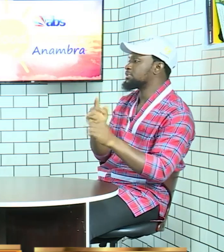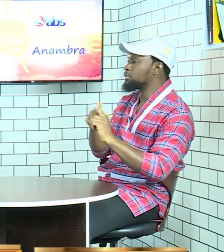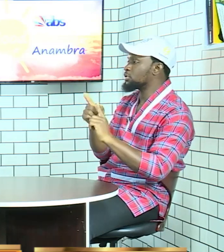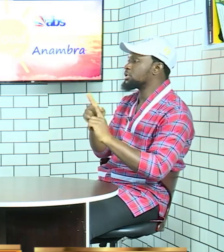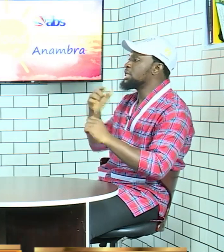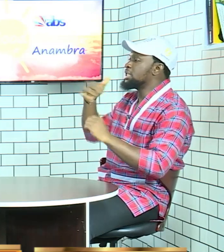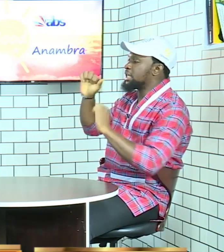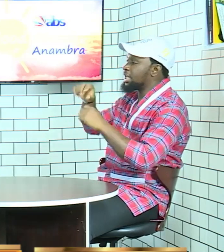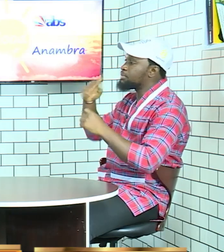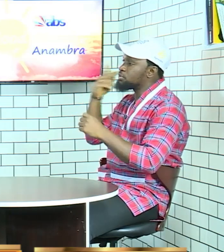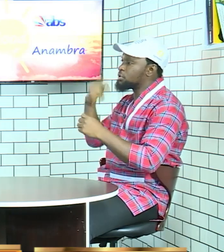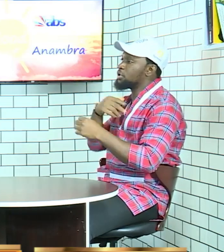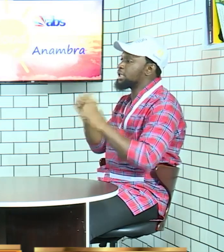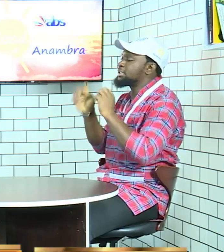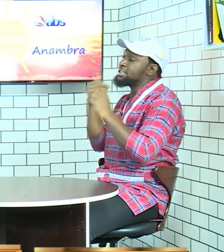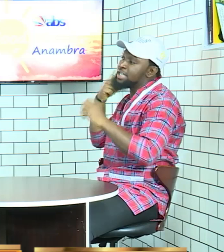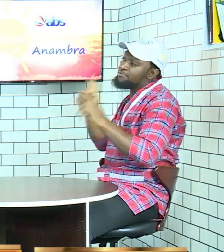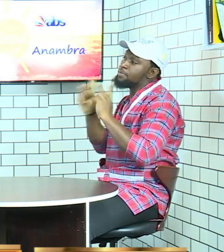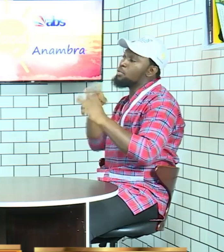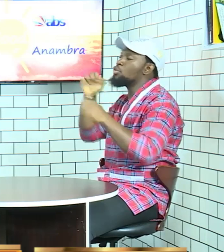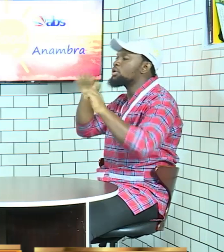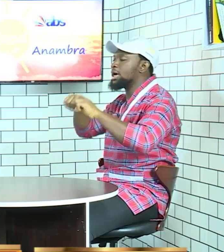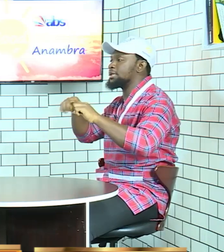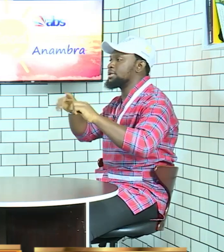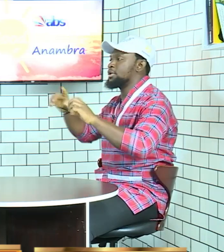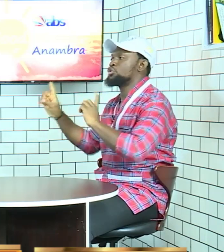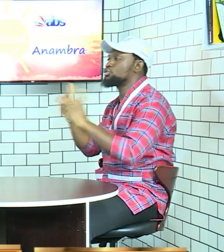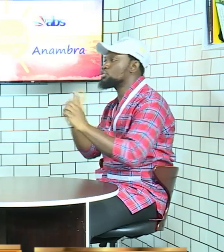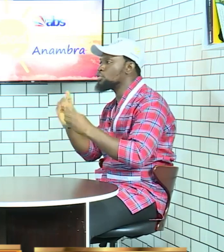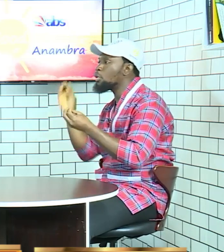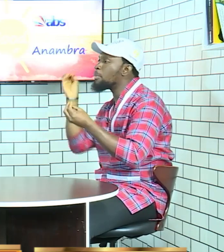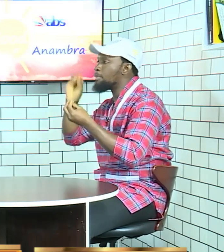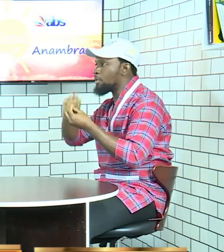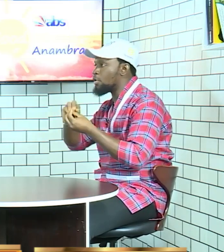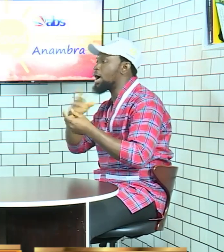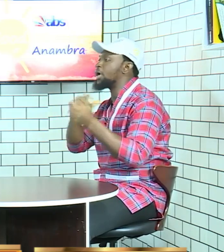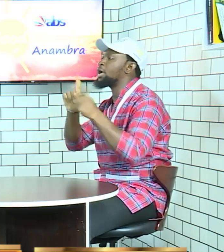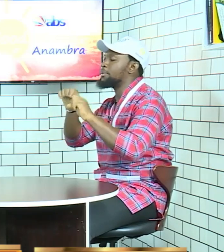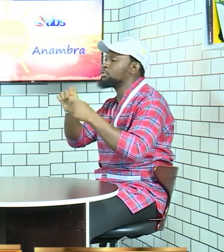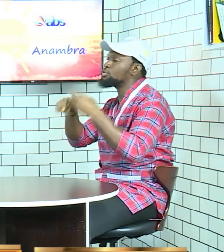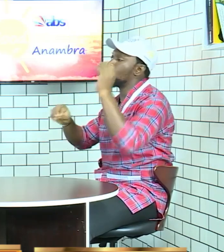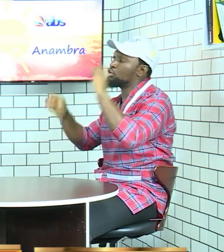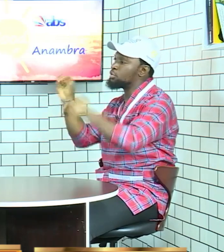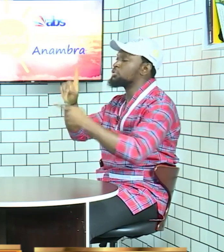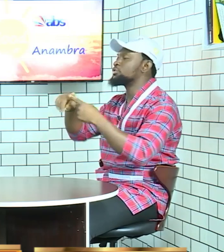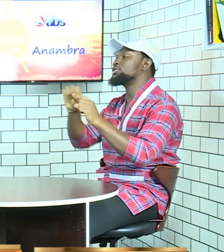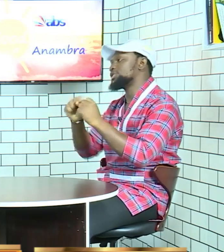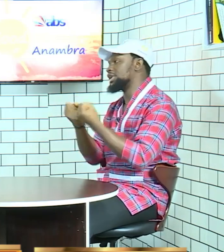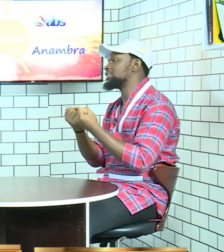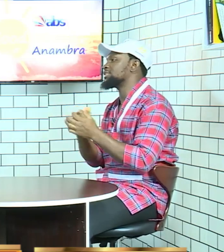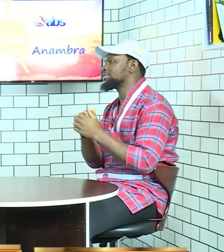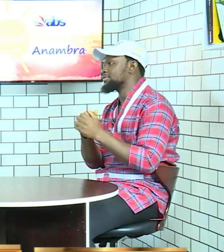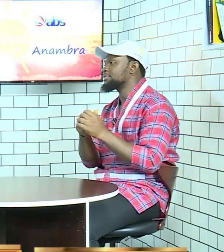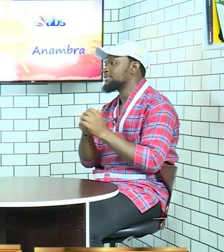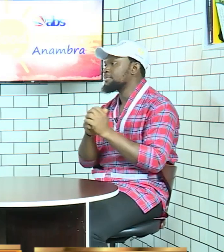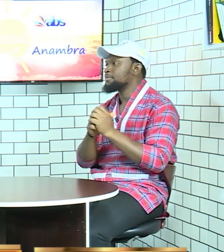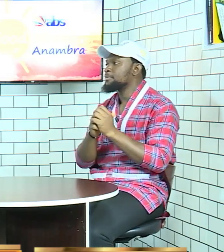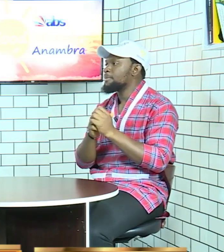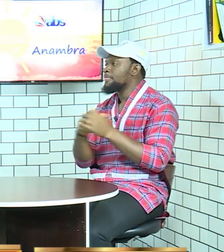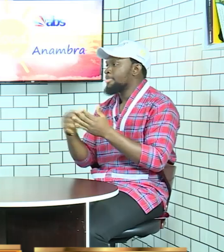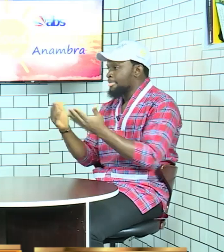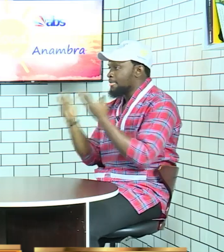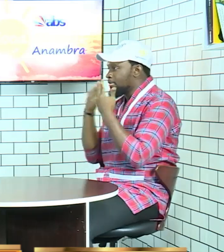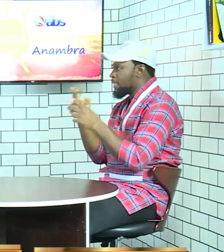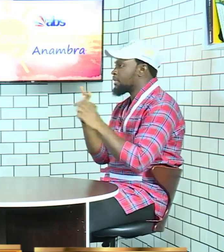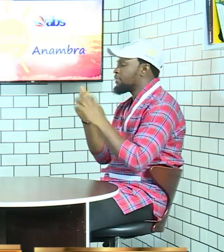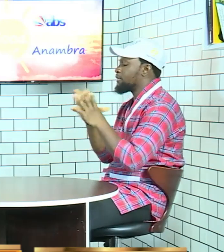beggars, but they can be able to see us as deaf people who can do more and able to contribute to the society. All right, thank you so